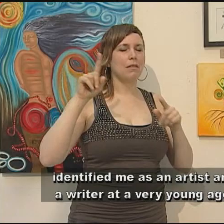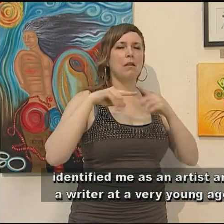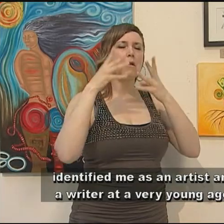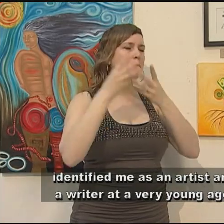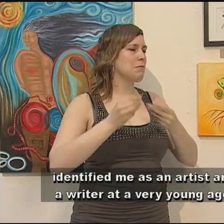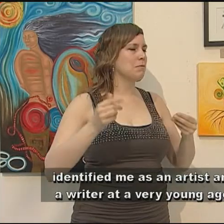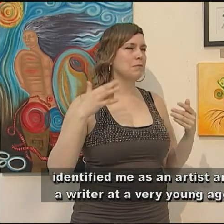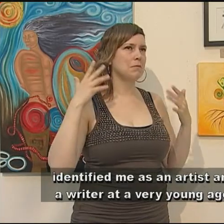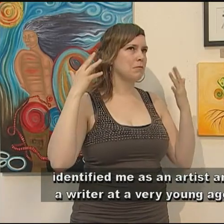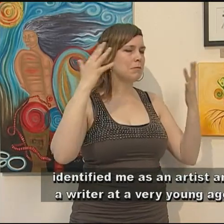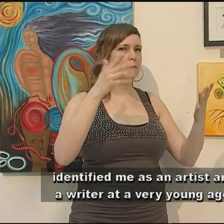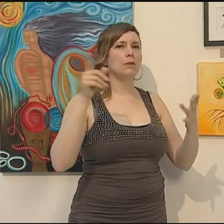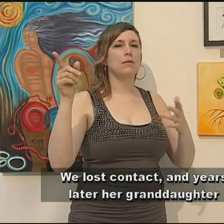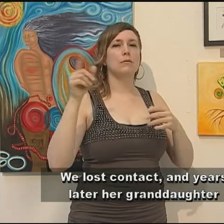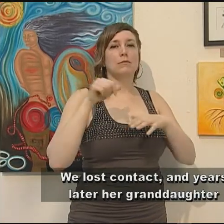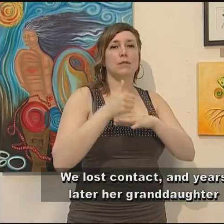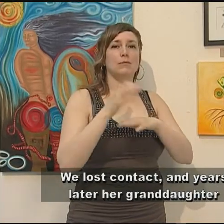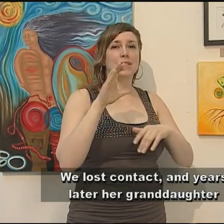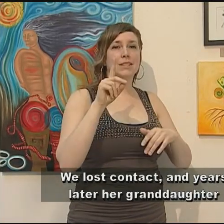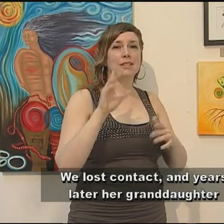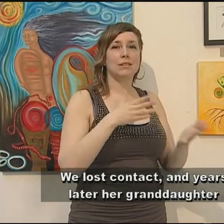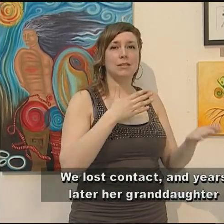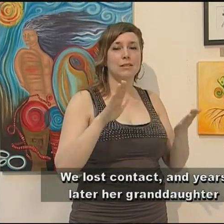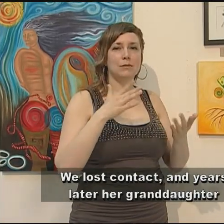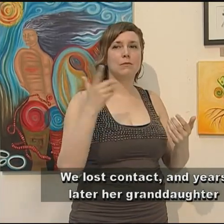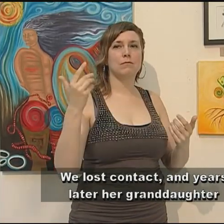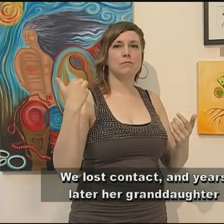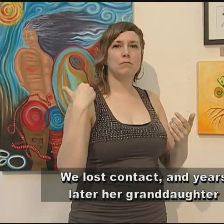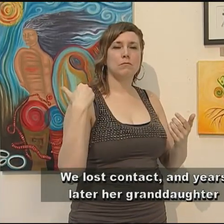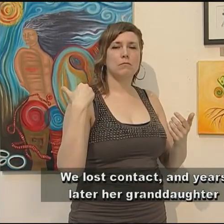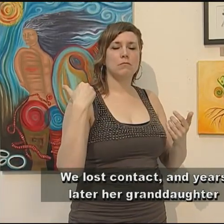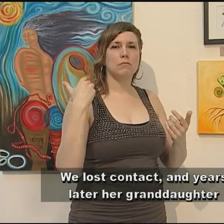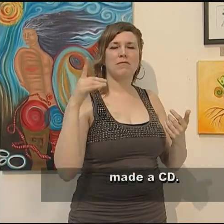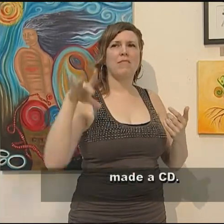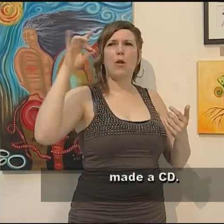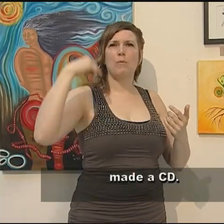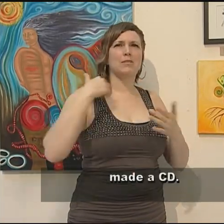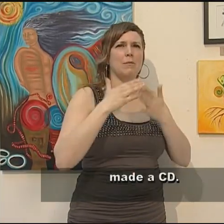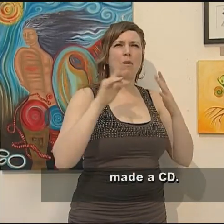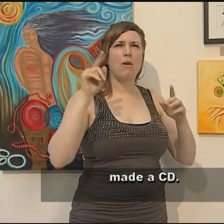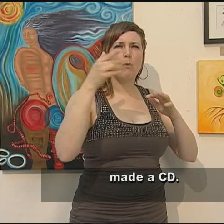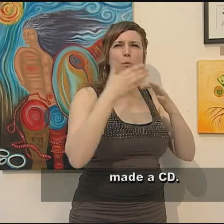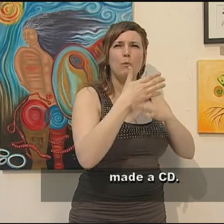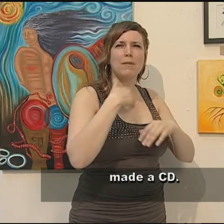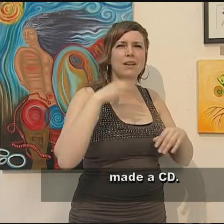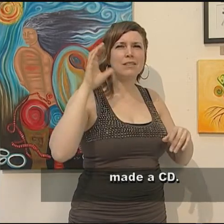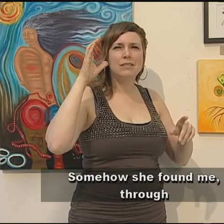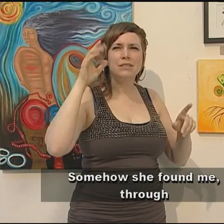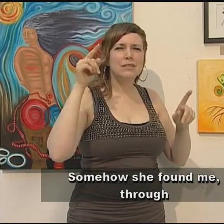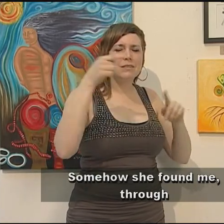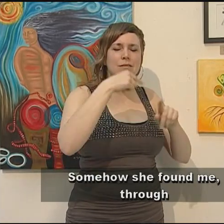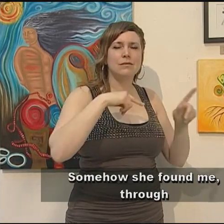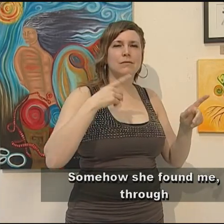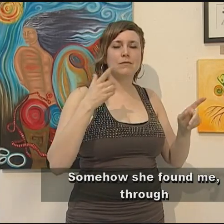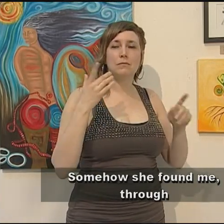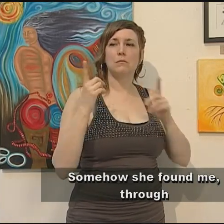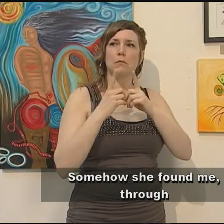young age. We lost contact, and years later, her granddaughter made a CD. Somehow she found